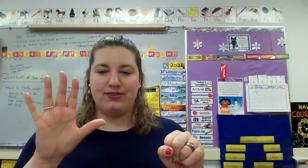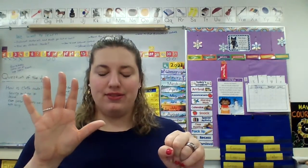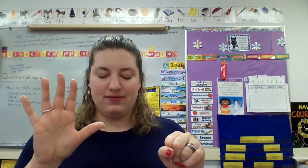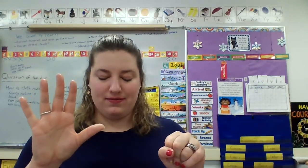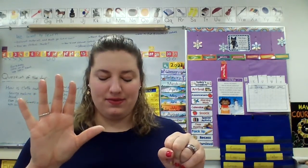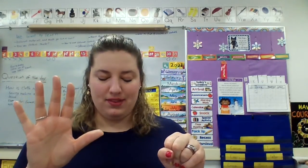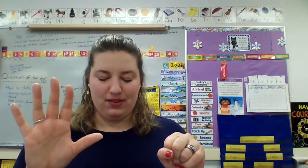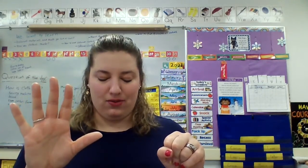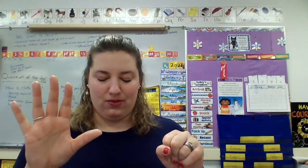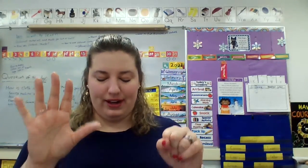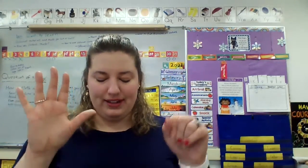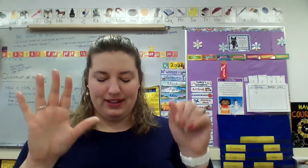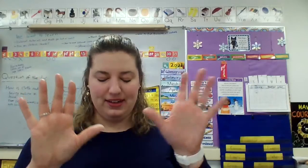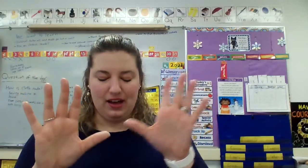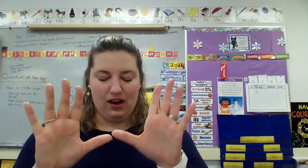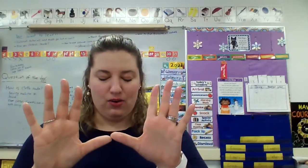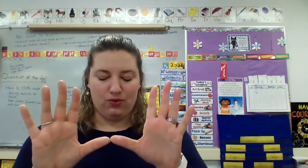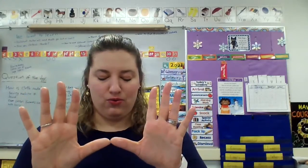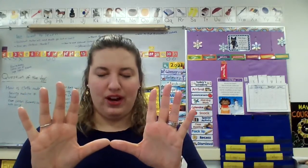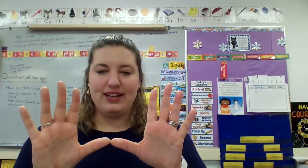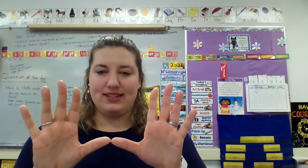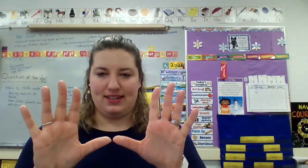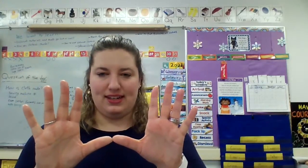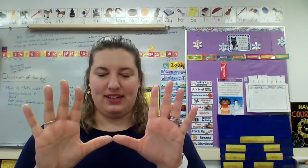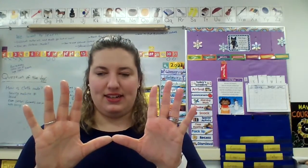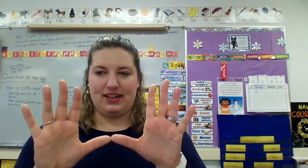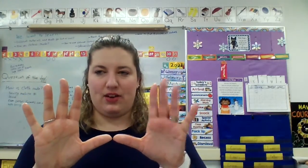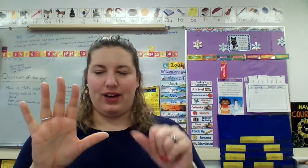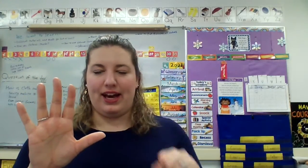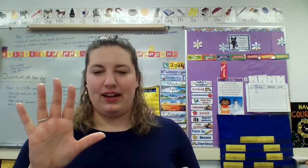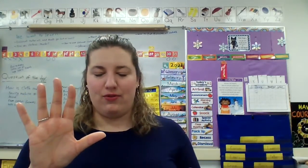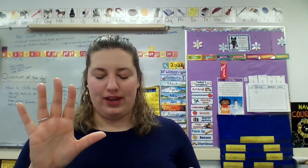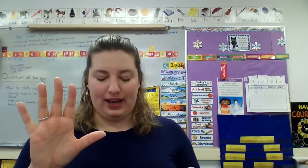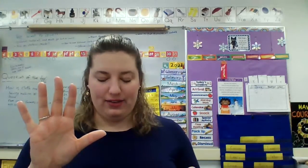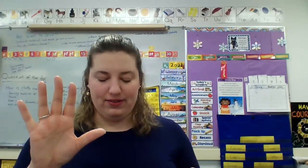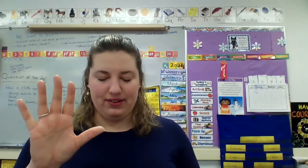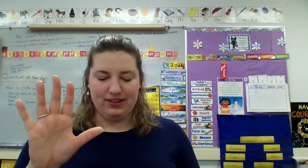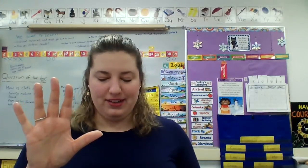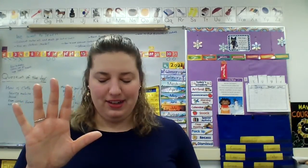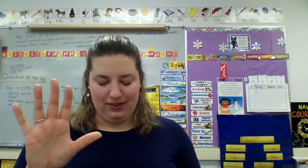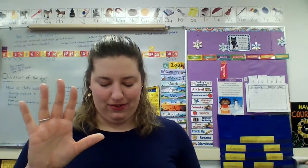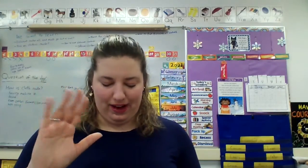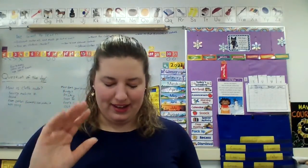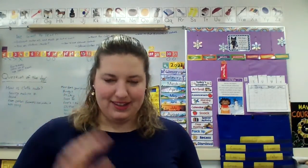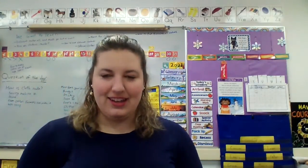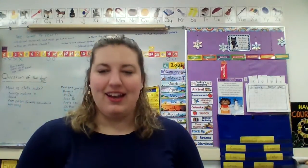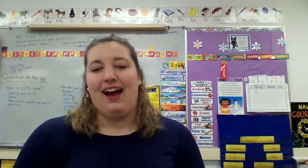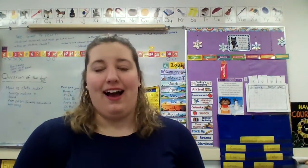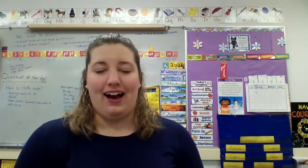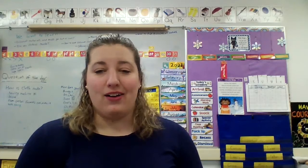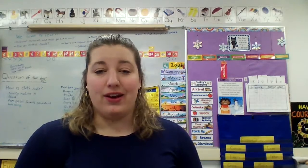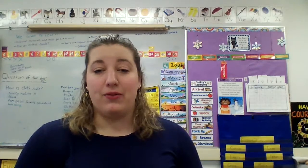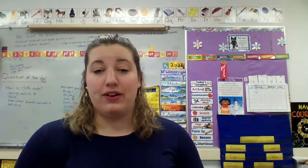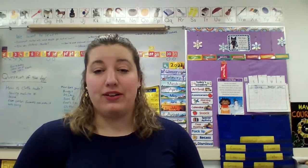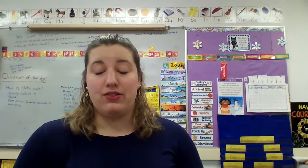rent. Rested, take away add and we have rest. Alright, we're going to do